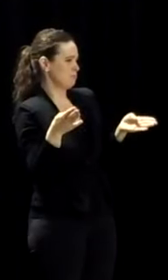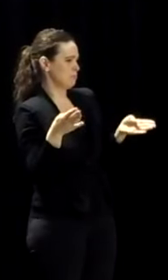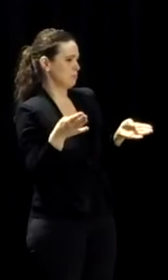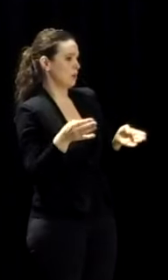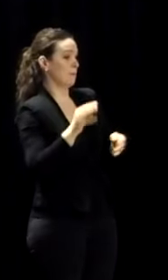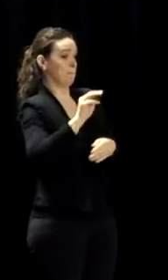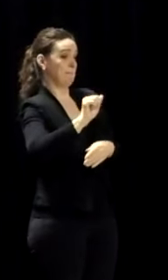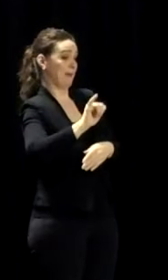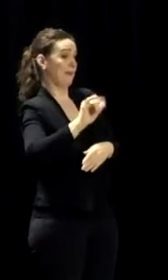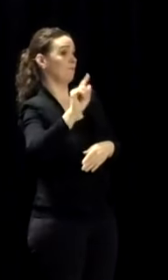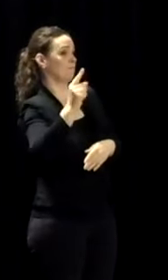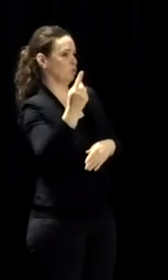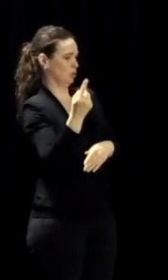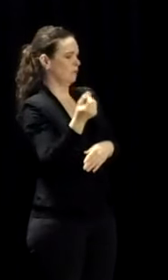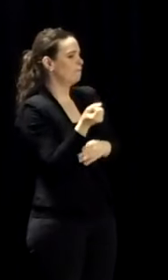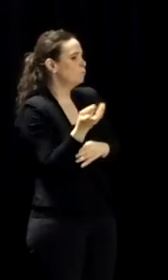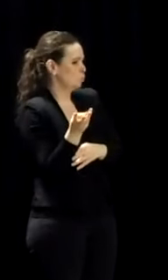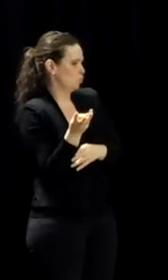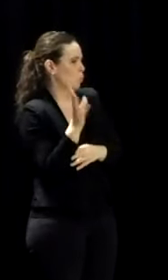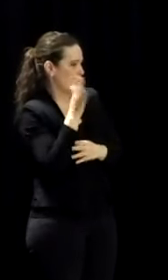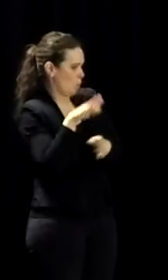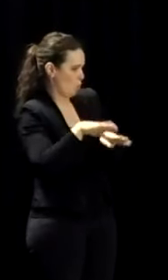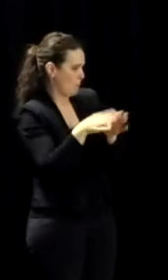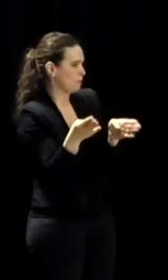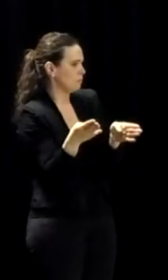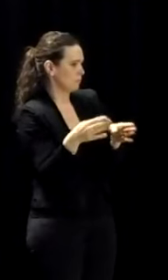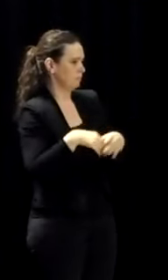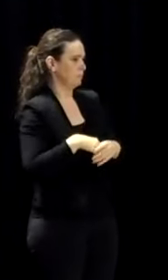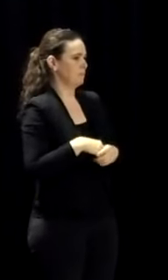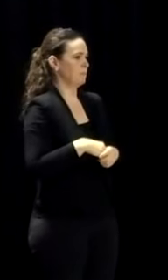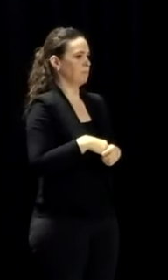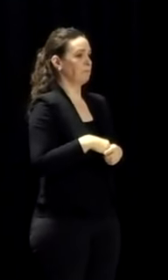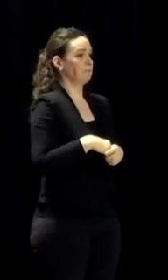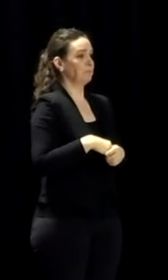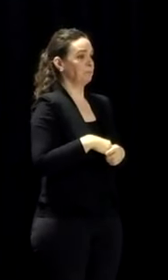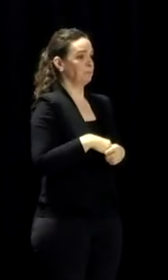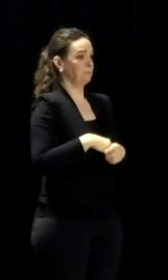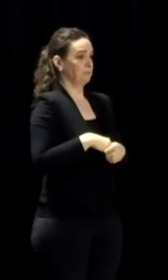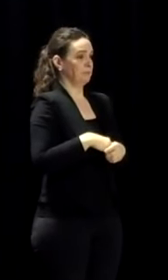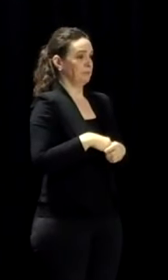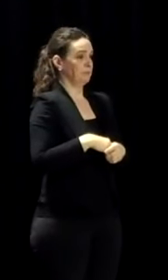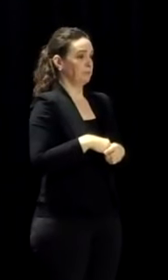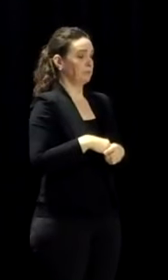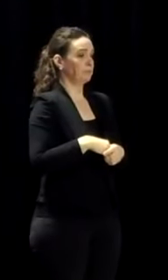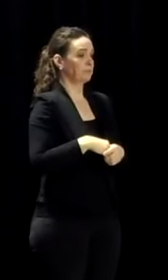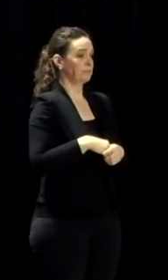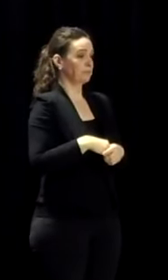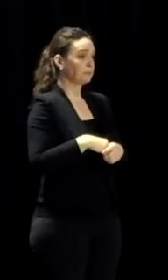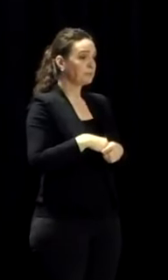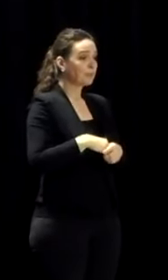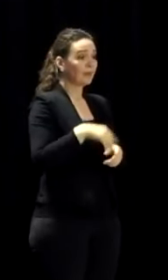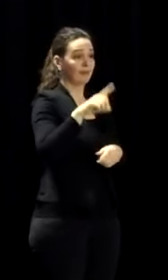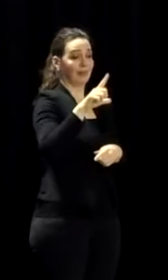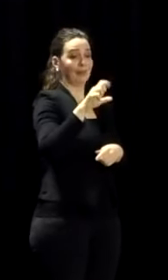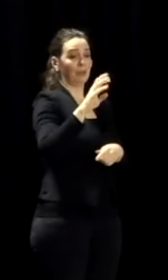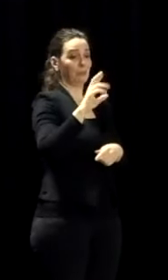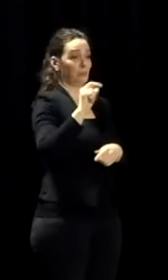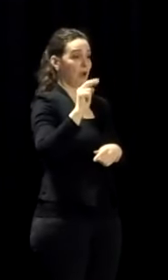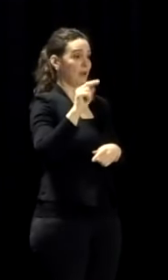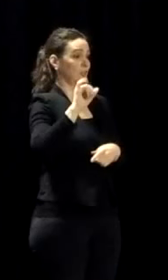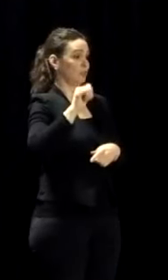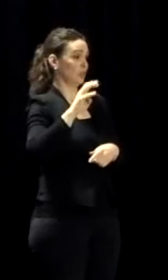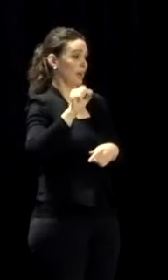golf courses. If LeBron James and Tiger Woods can take some time off, so can you. Your game won't suffer too much.